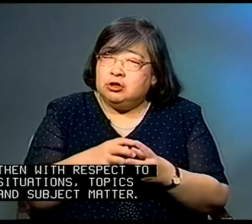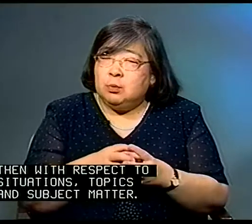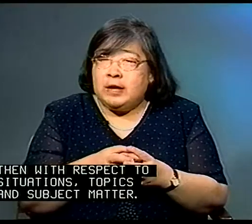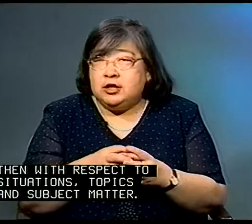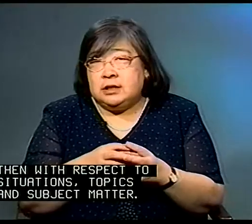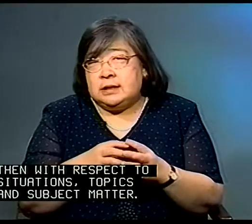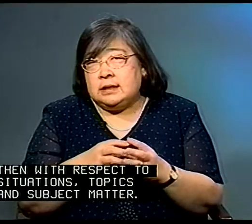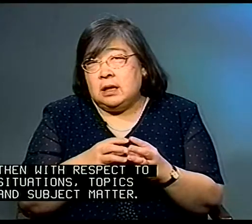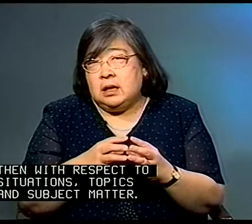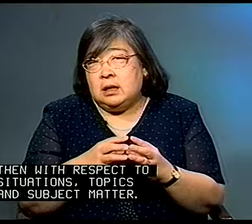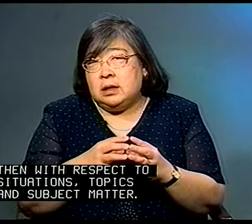situations,